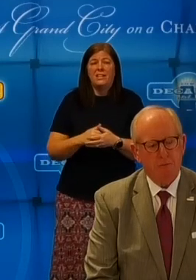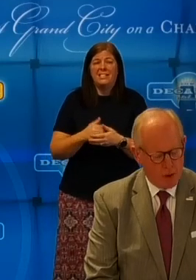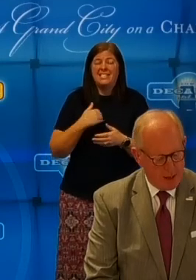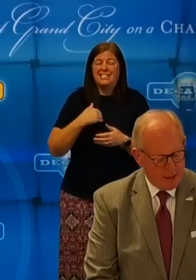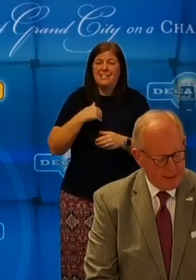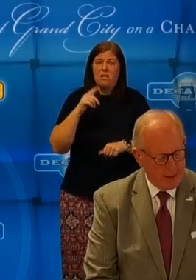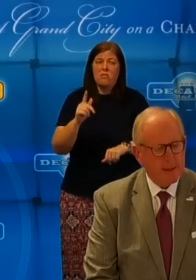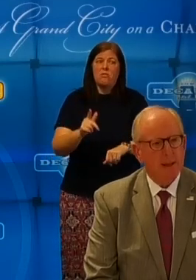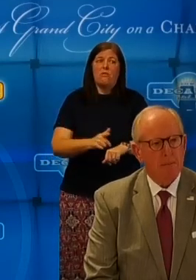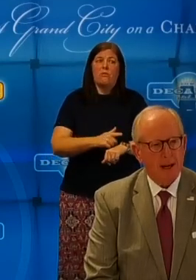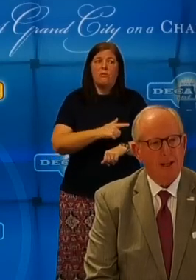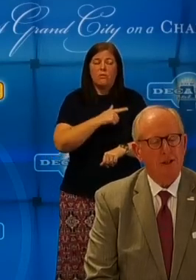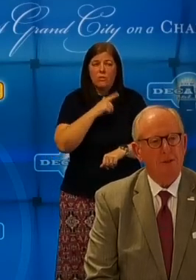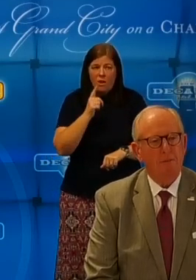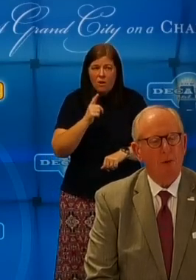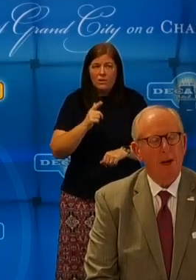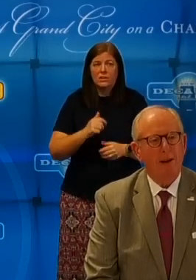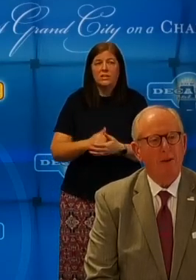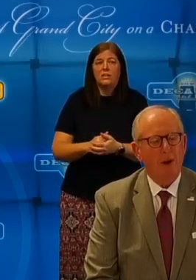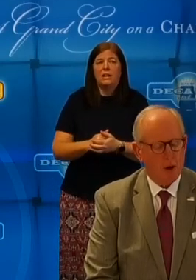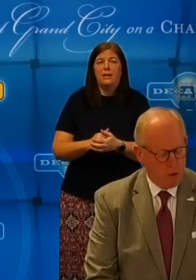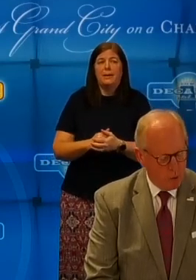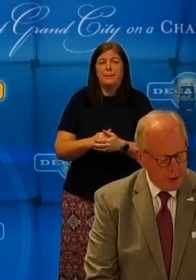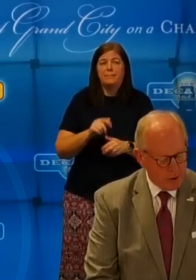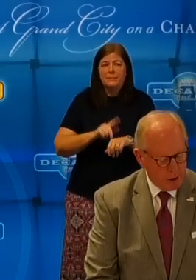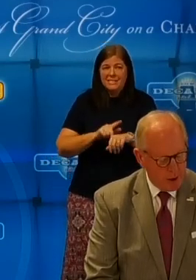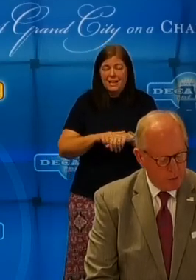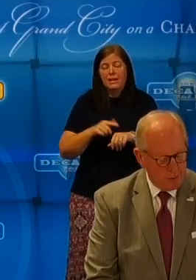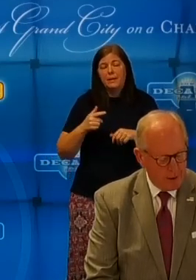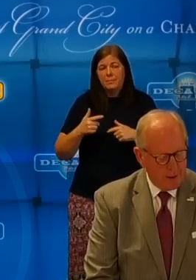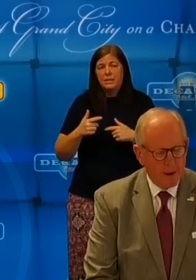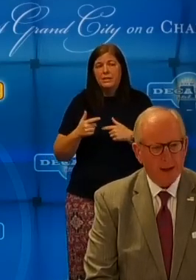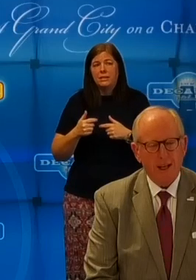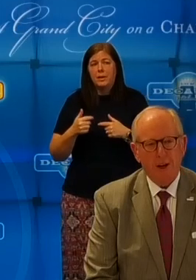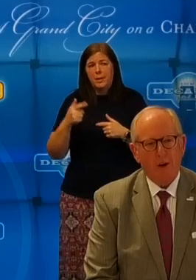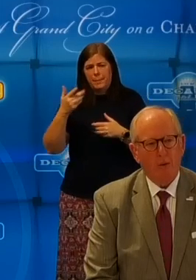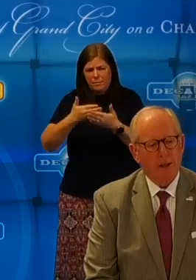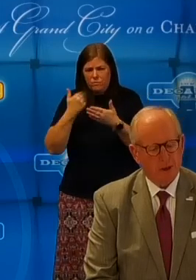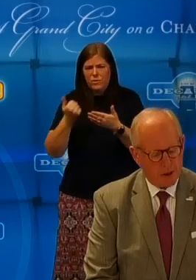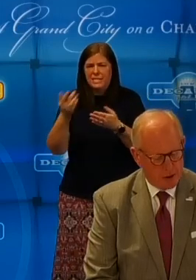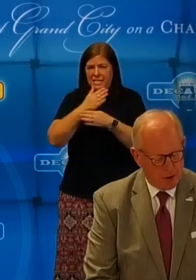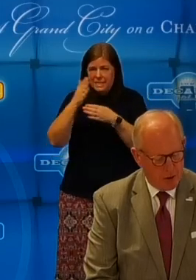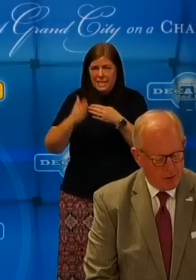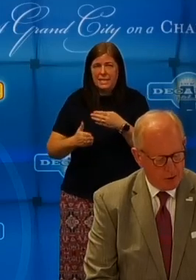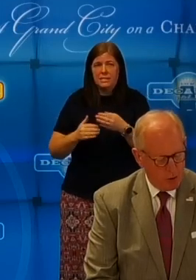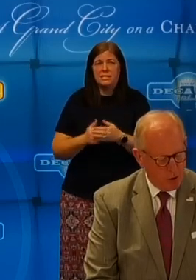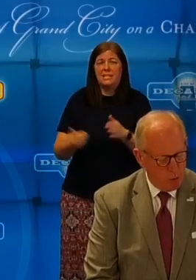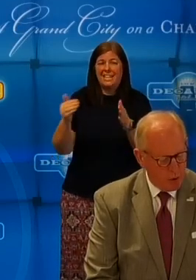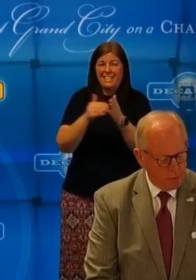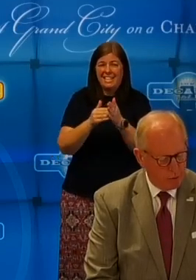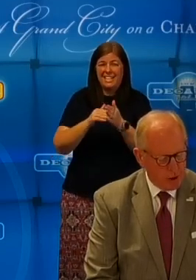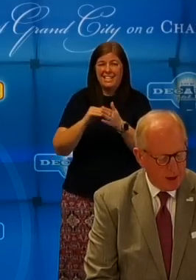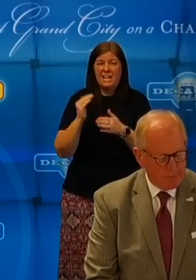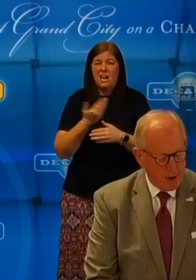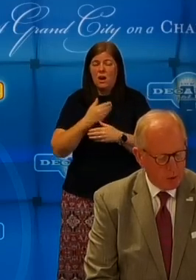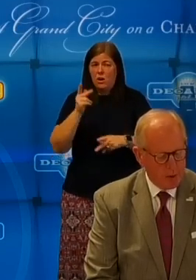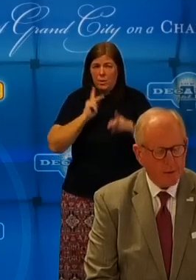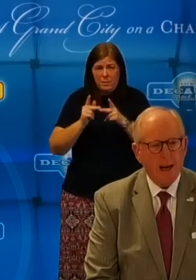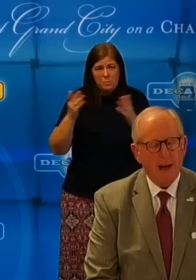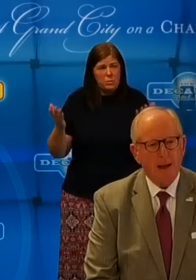not a sprint pace. We have a long ways to go. Again, our residents they're doing a wonderful